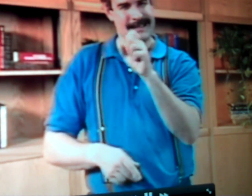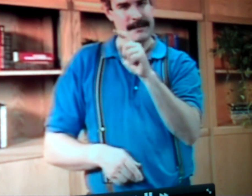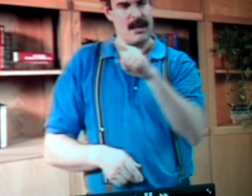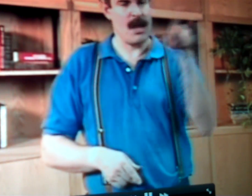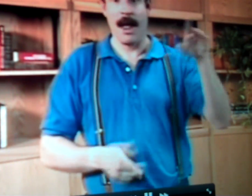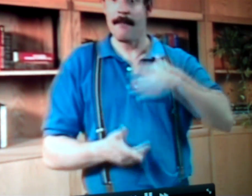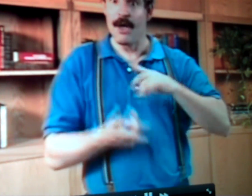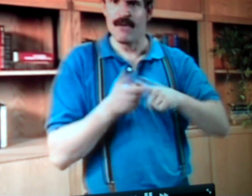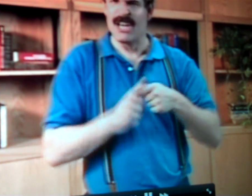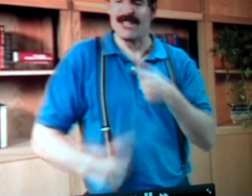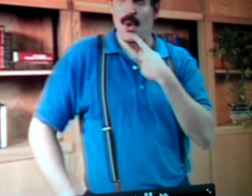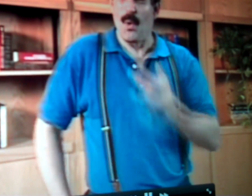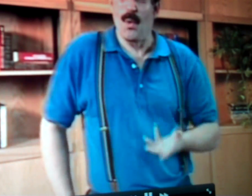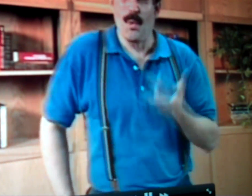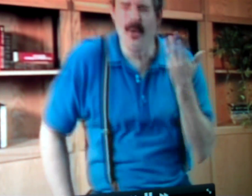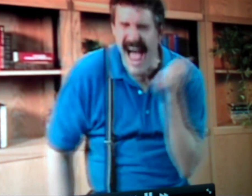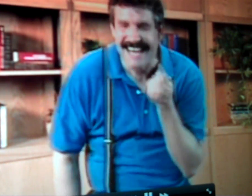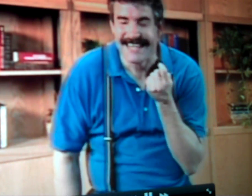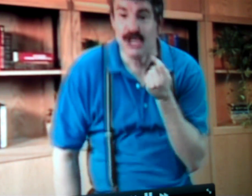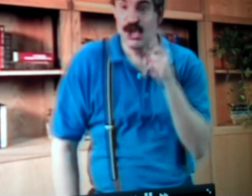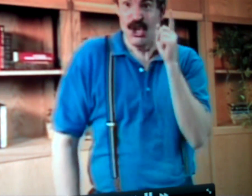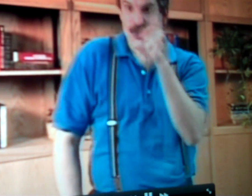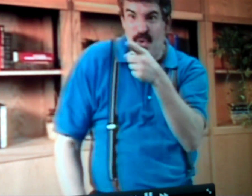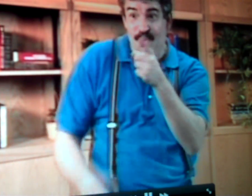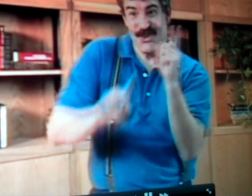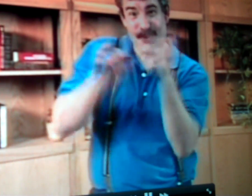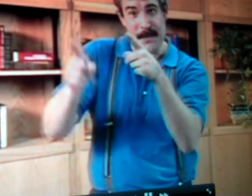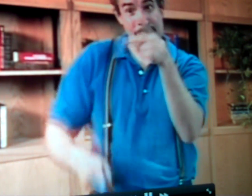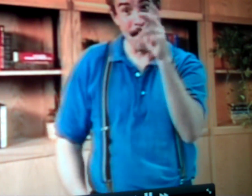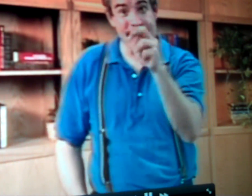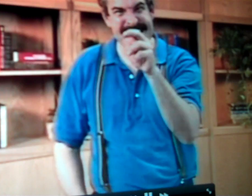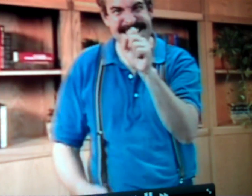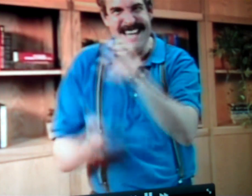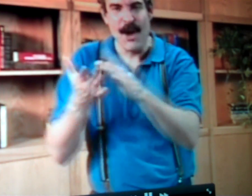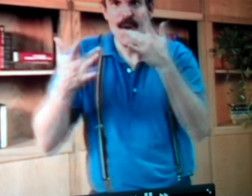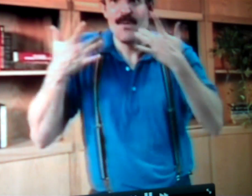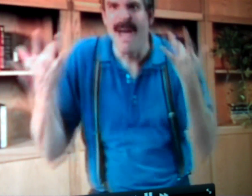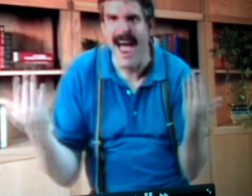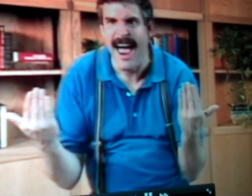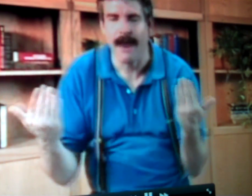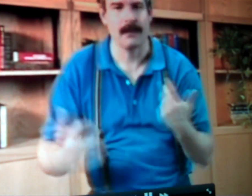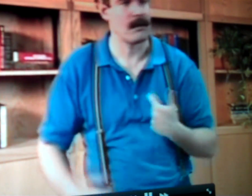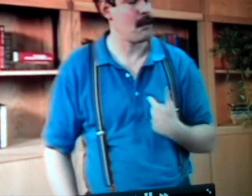I told all my deaf friends that I decided I was going to go to Penn State, and they couldn't believe it.